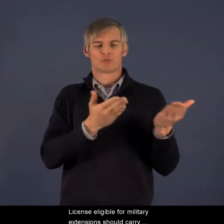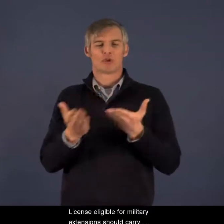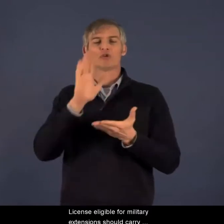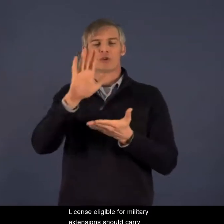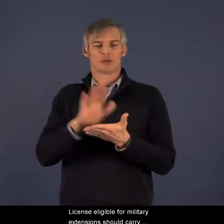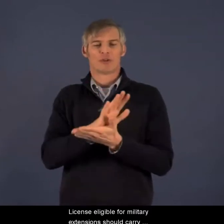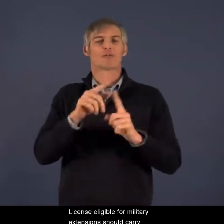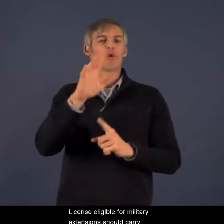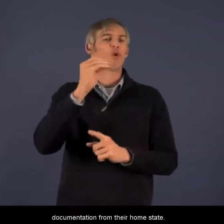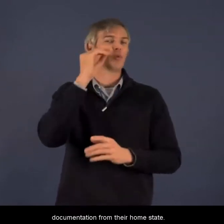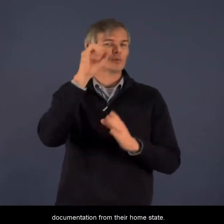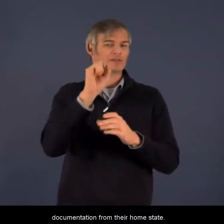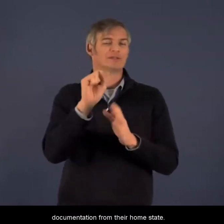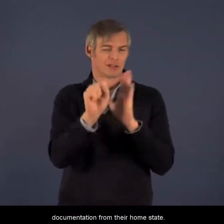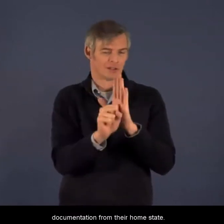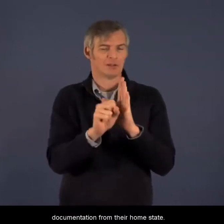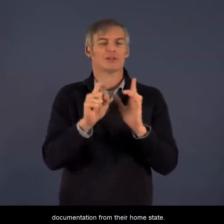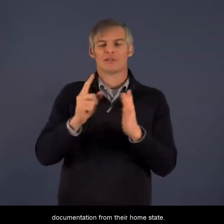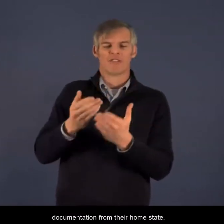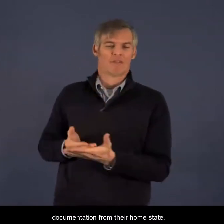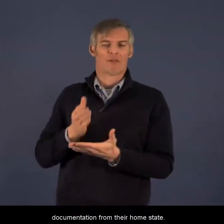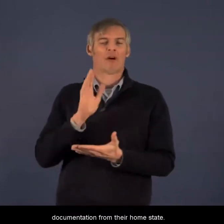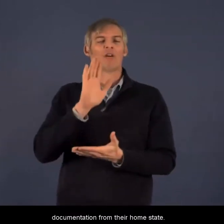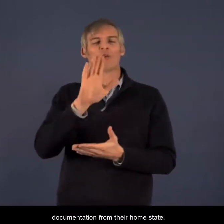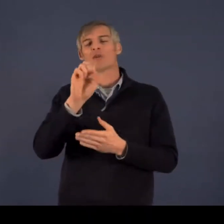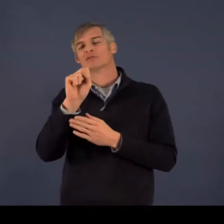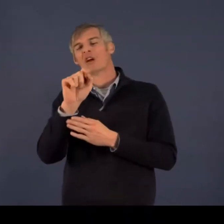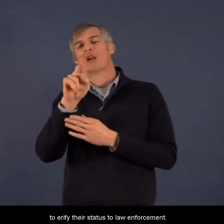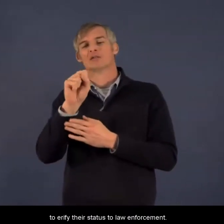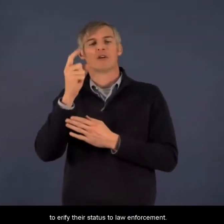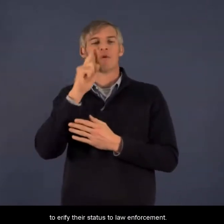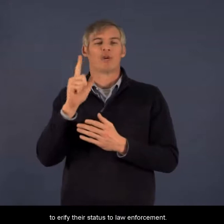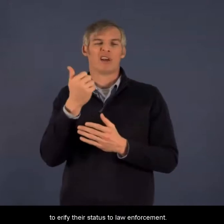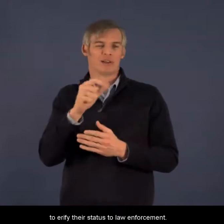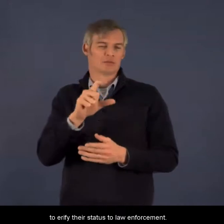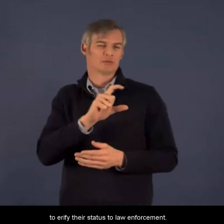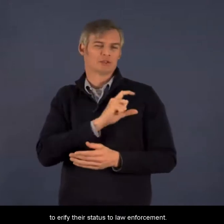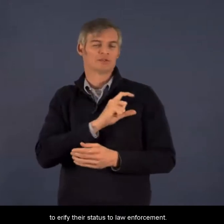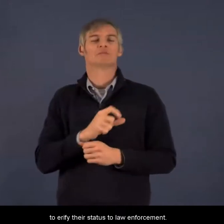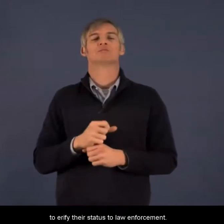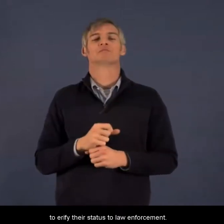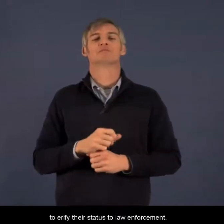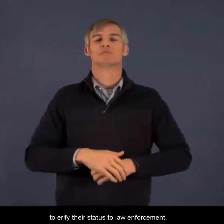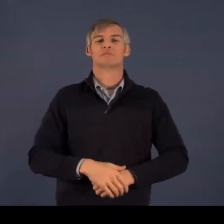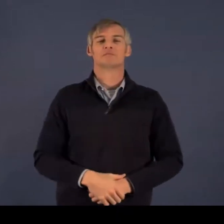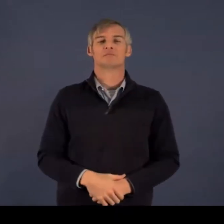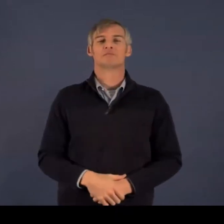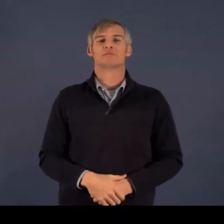extensions should carry documentation from their home state to verify their status to law enforcement.